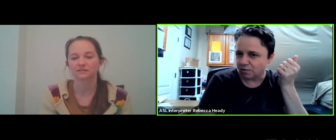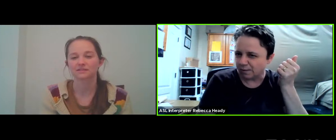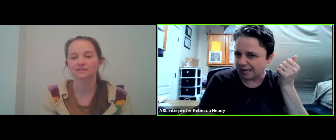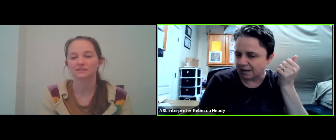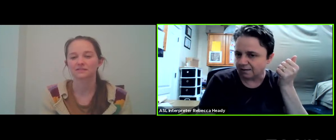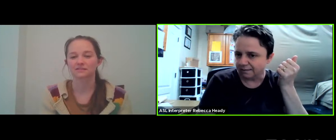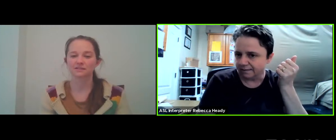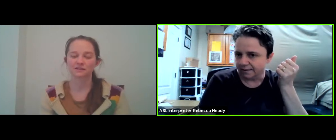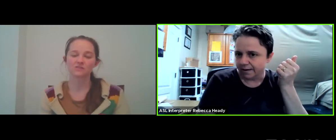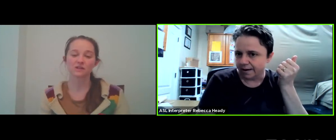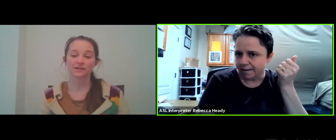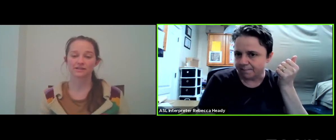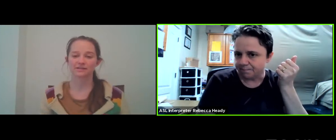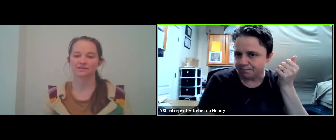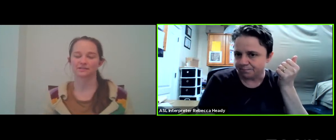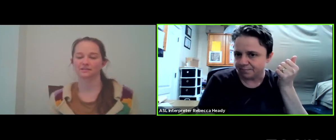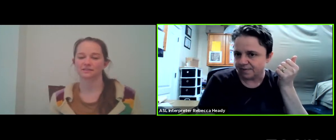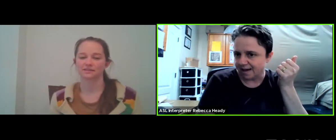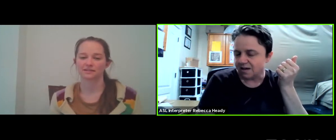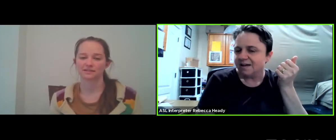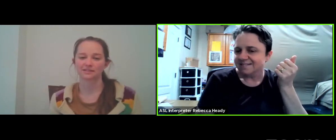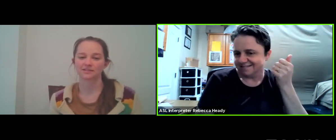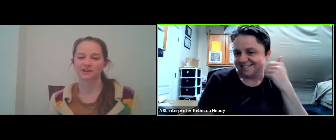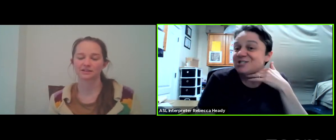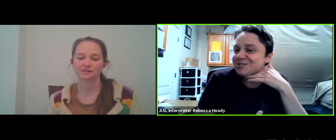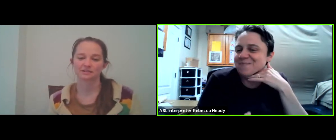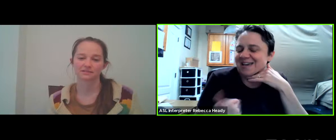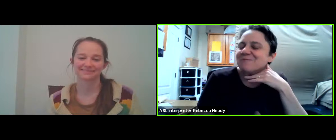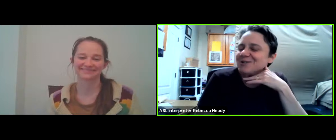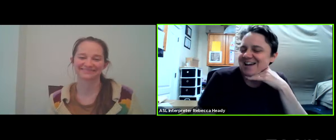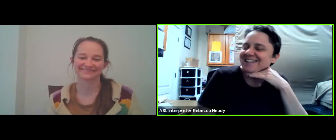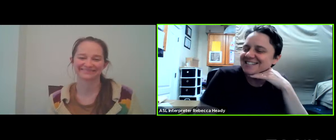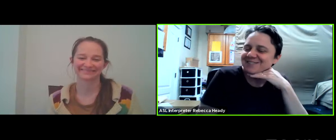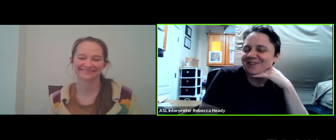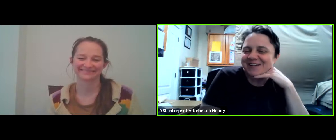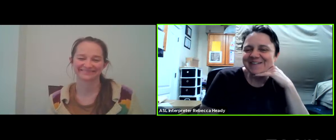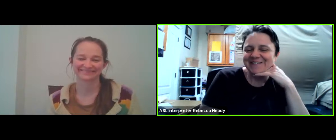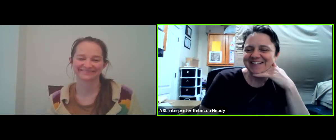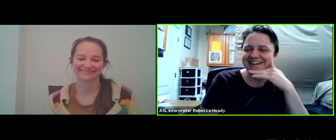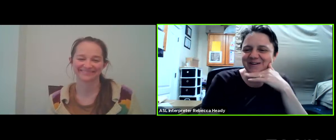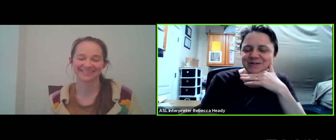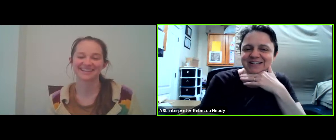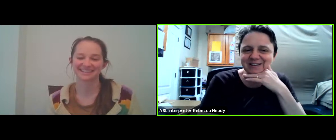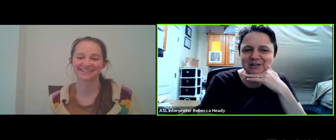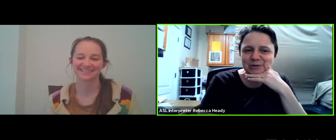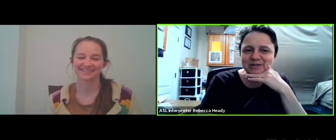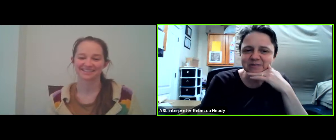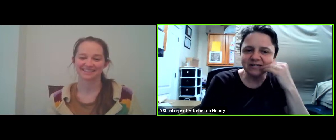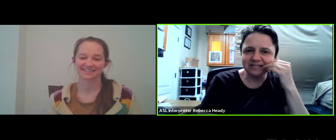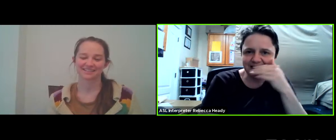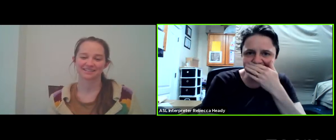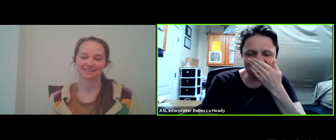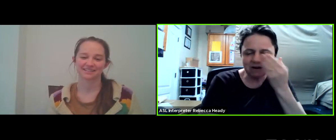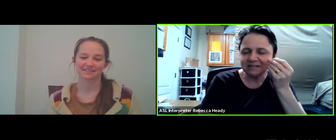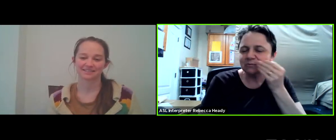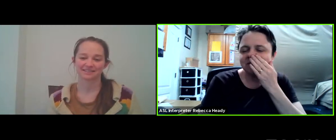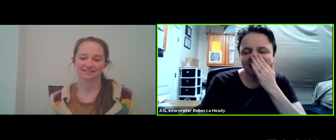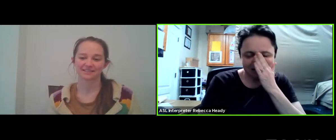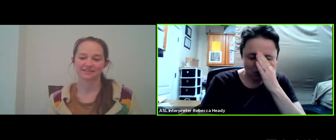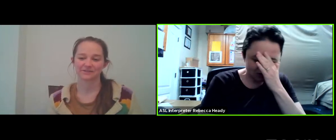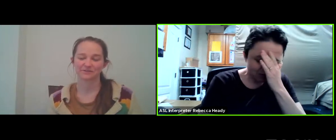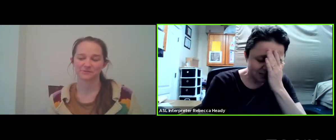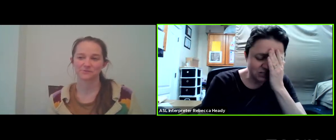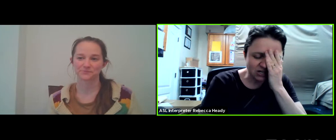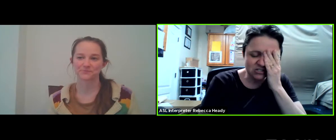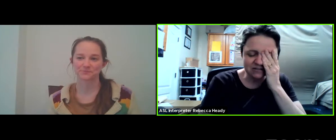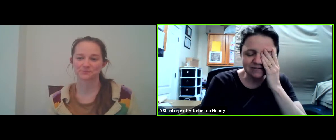association with meaning. Okay. Yeah. That's great. Make it more challenging for you, include as many signs as possible.